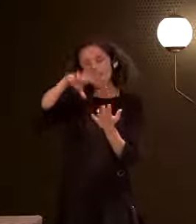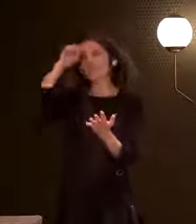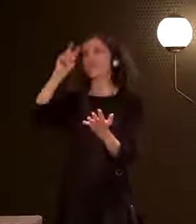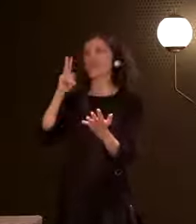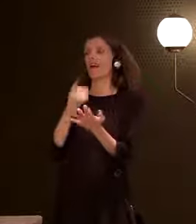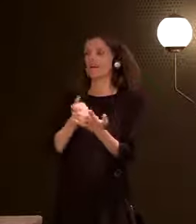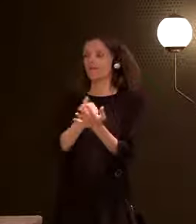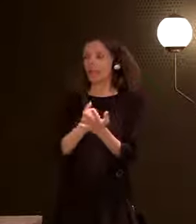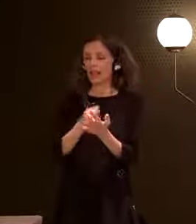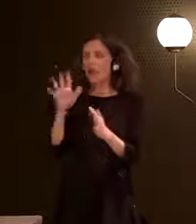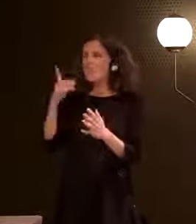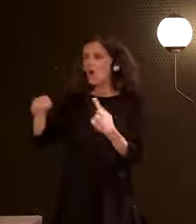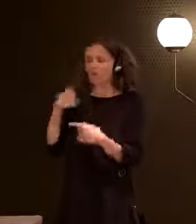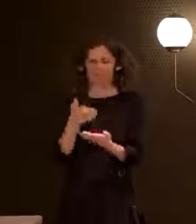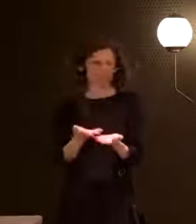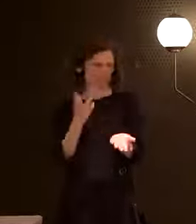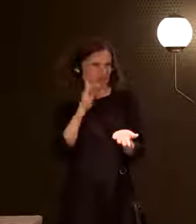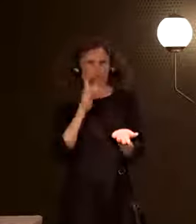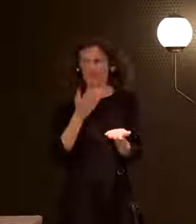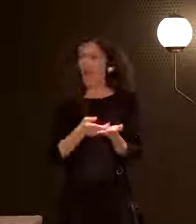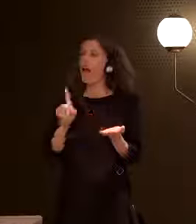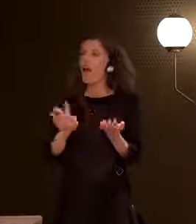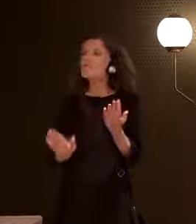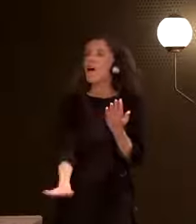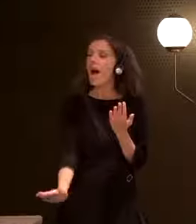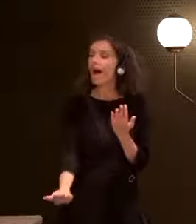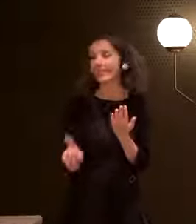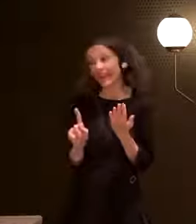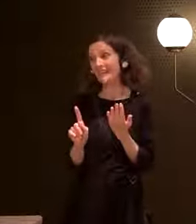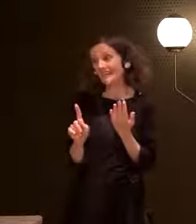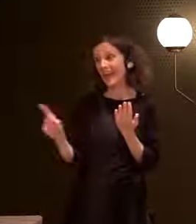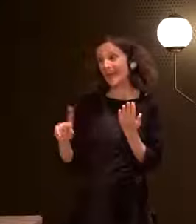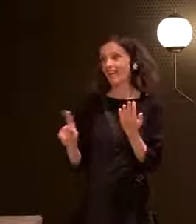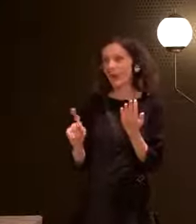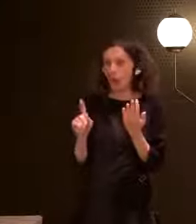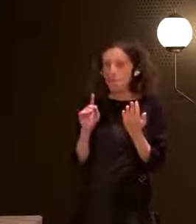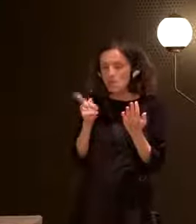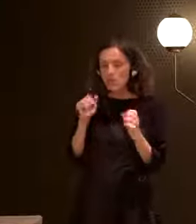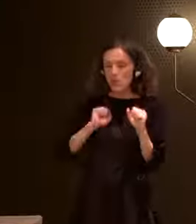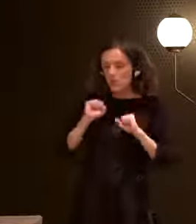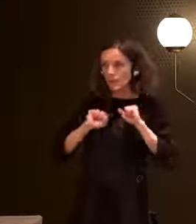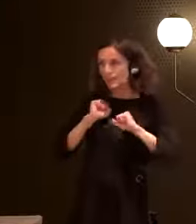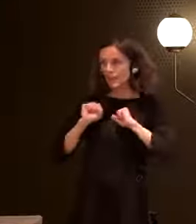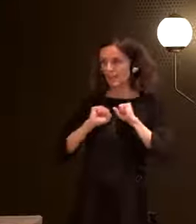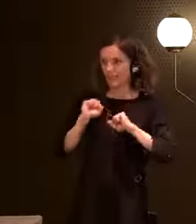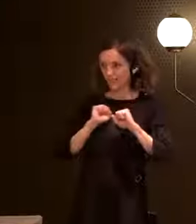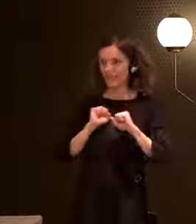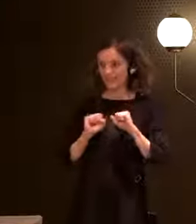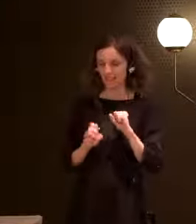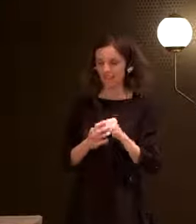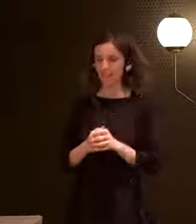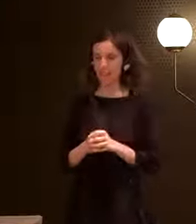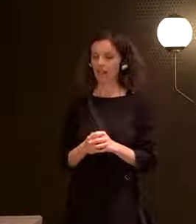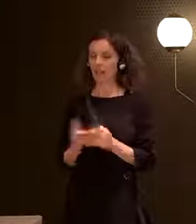not necessarily the case. They will develop their math skills, so how to measure